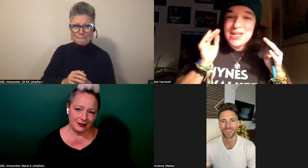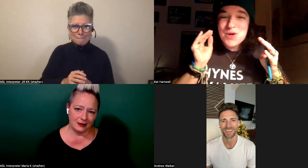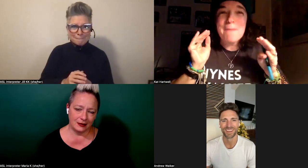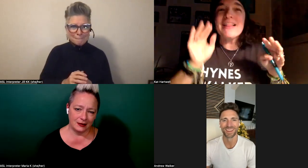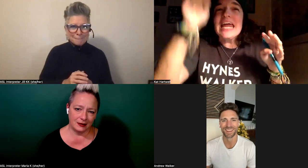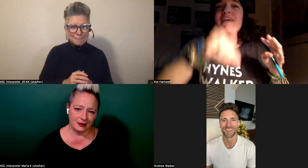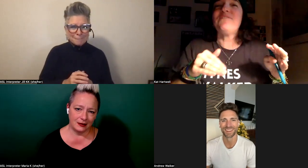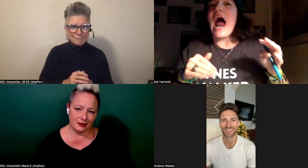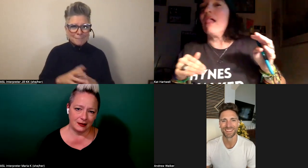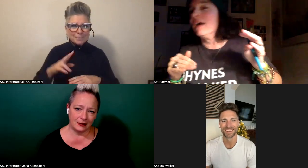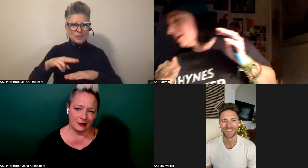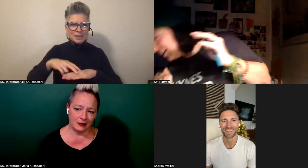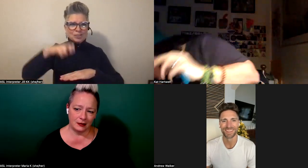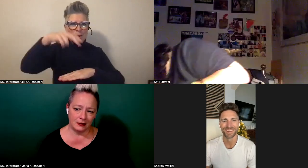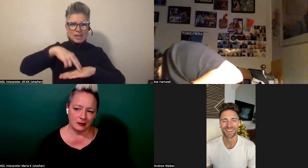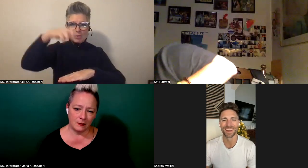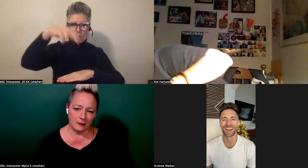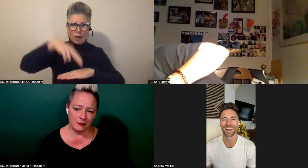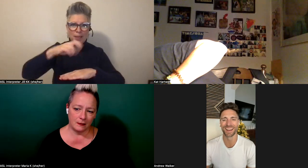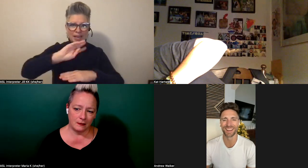Jump on a trampoline and fall.